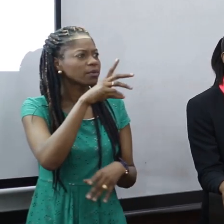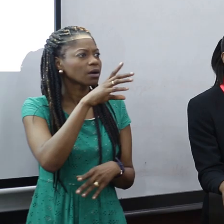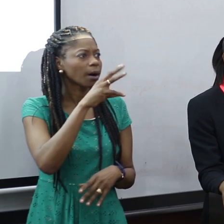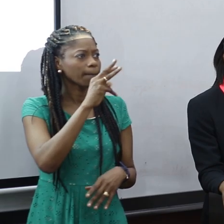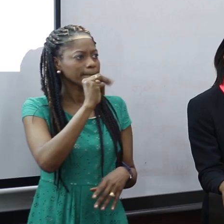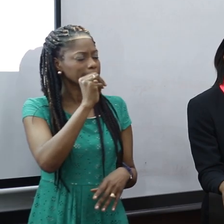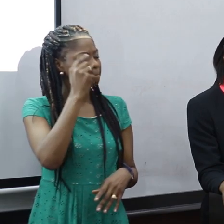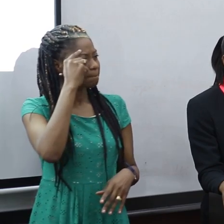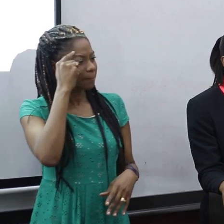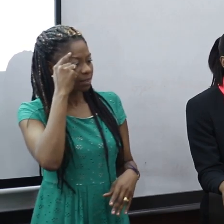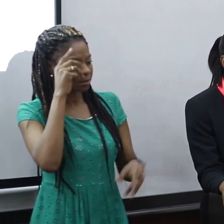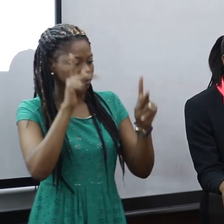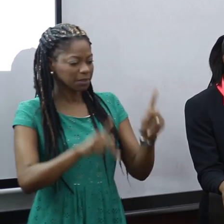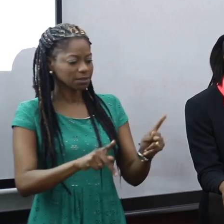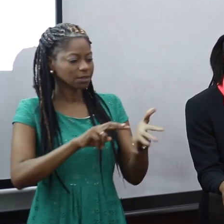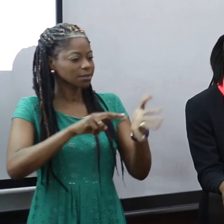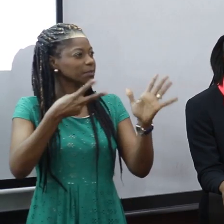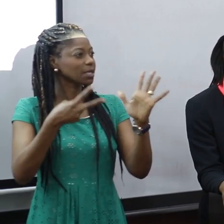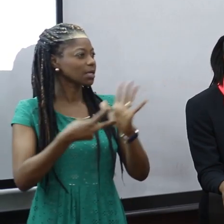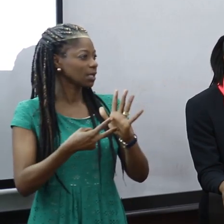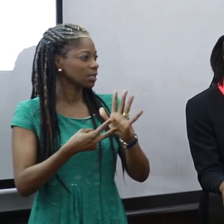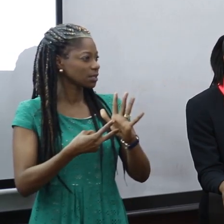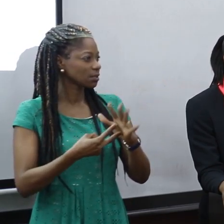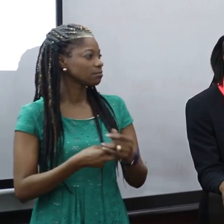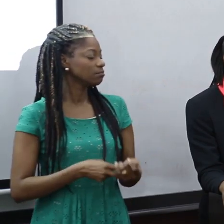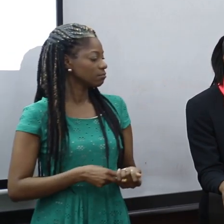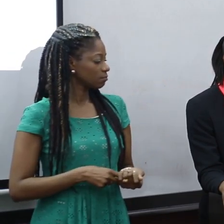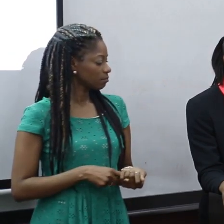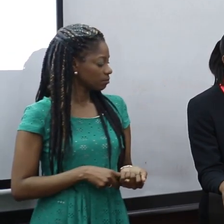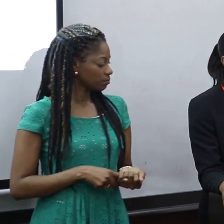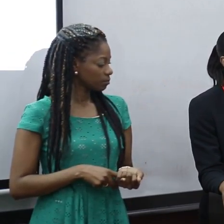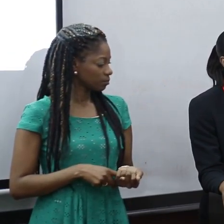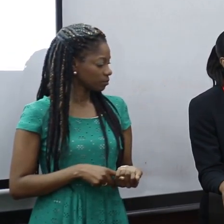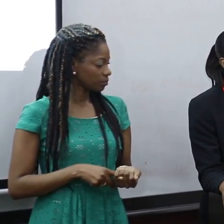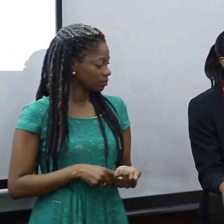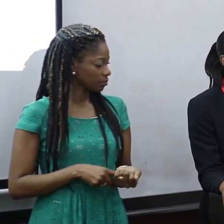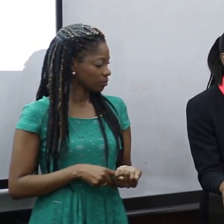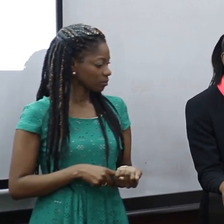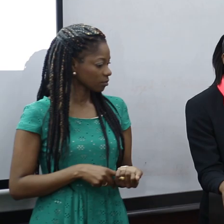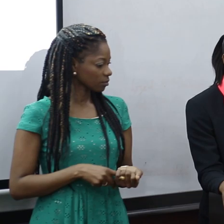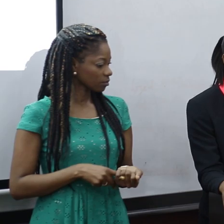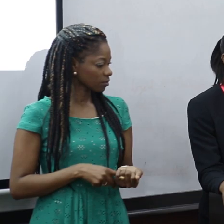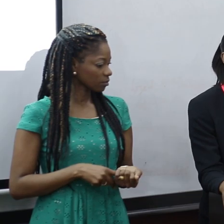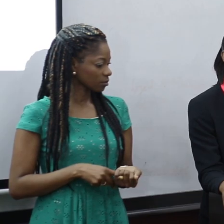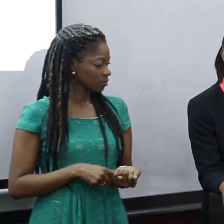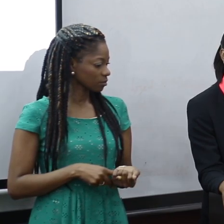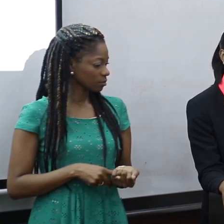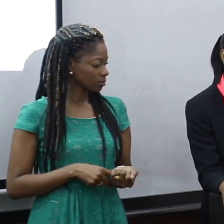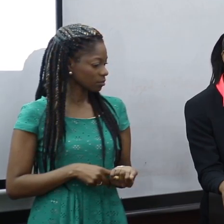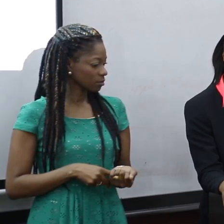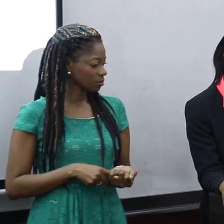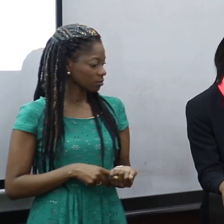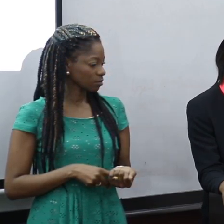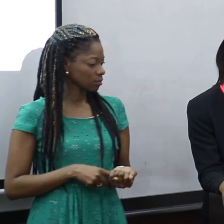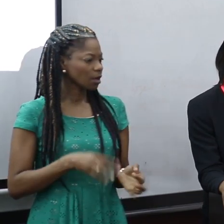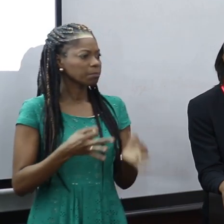mind that he requires care, supervision, treatment, and control for their own or others' protections or